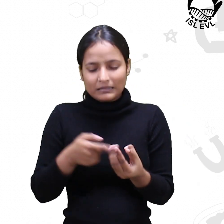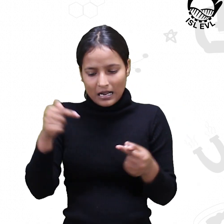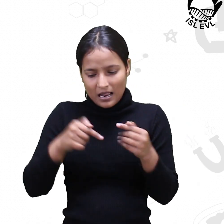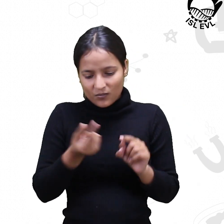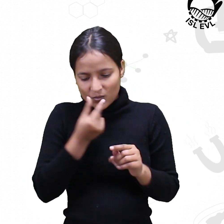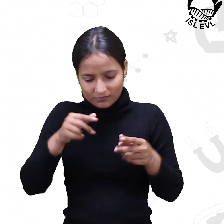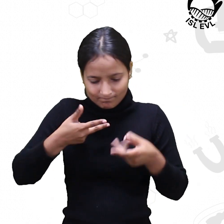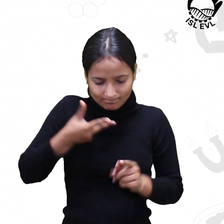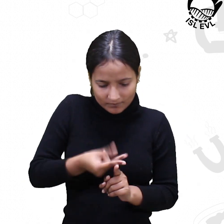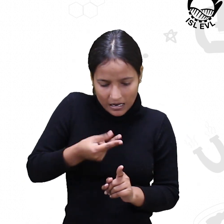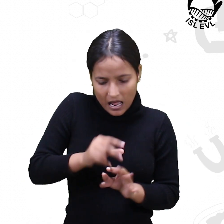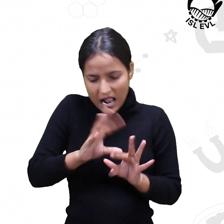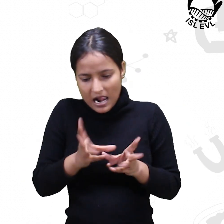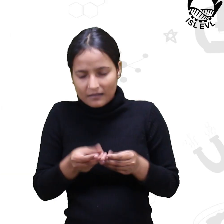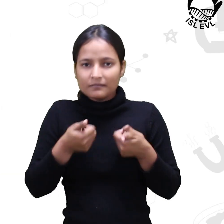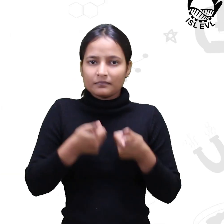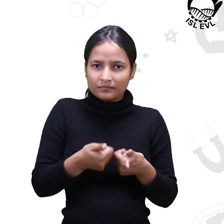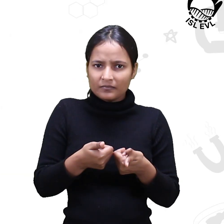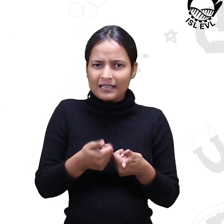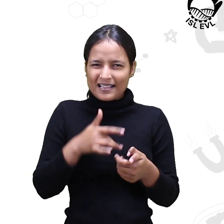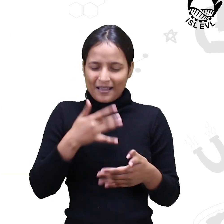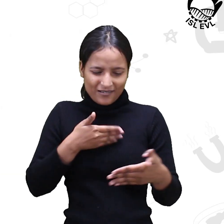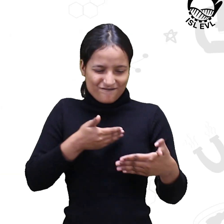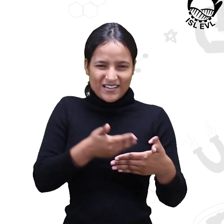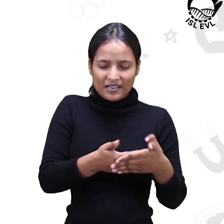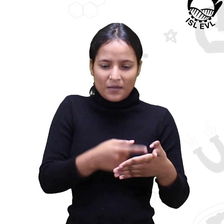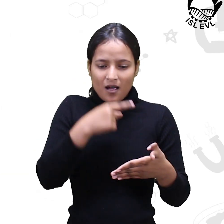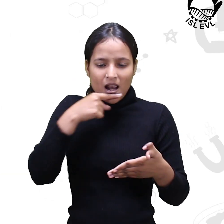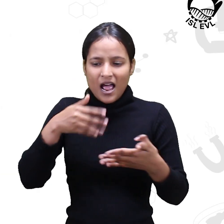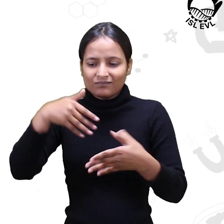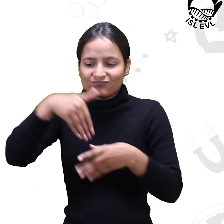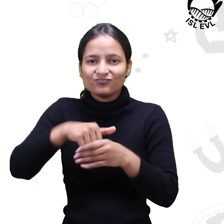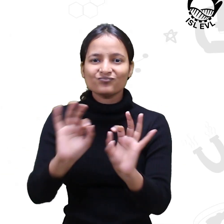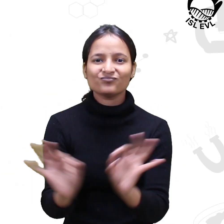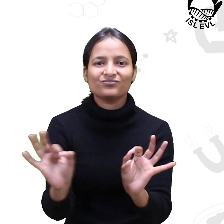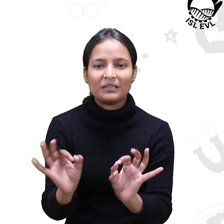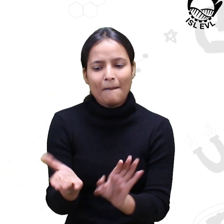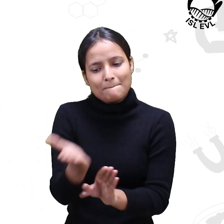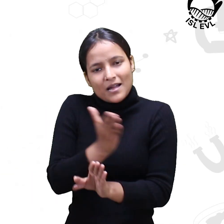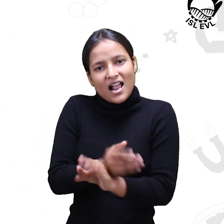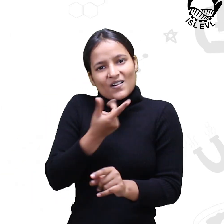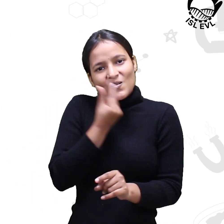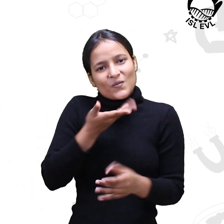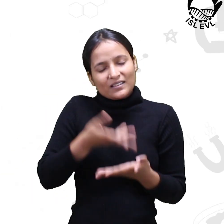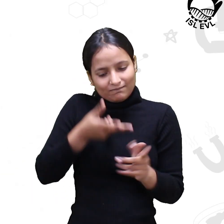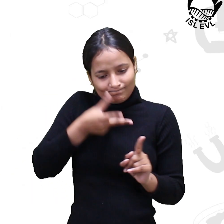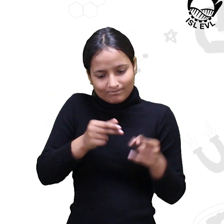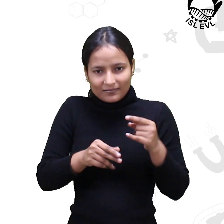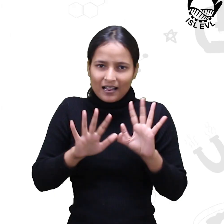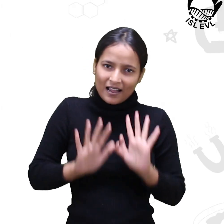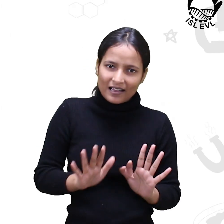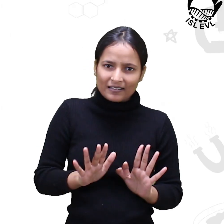think twice. It's only degree of closeness. Okay, if you think about it, the other extreme, bacteria are also life.